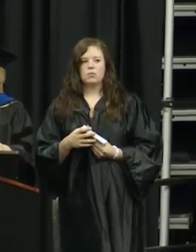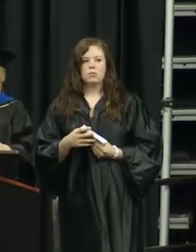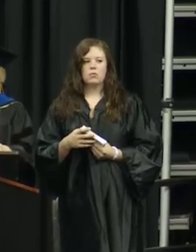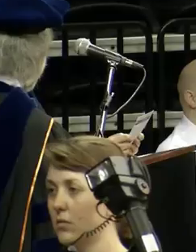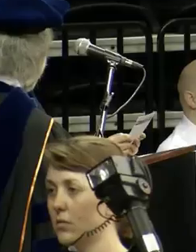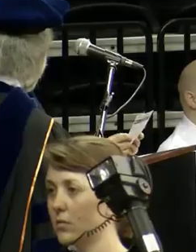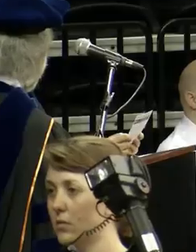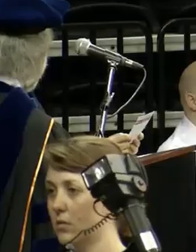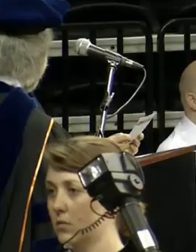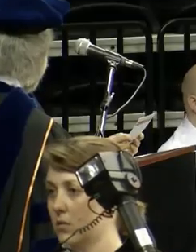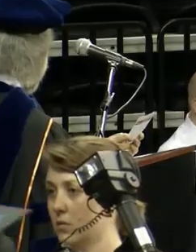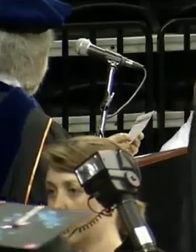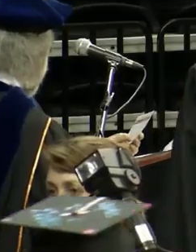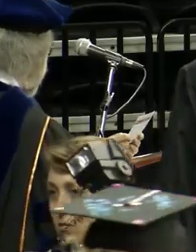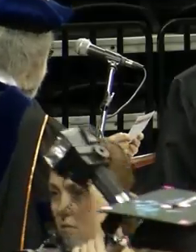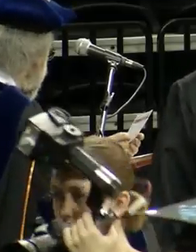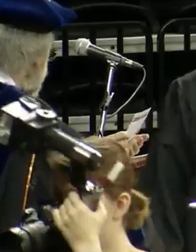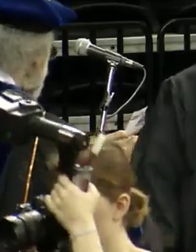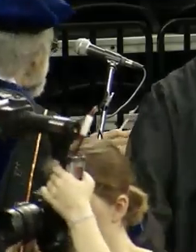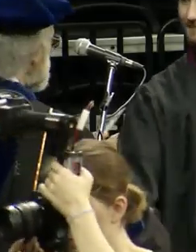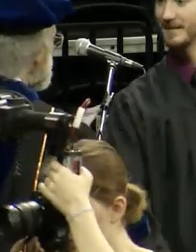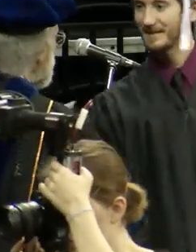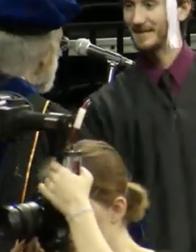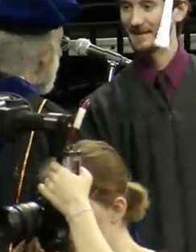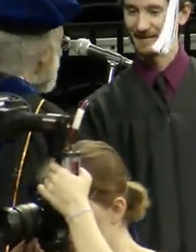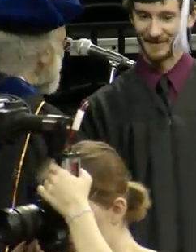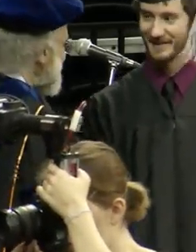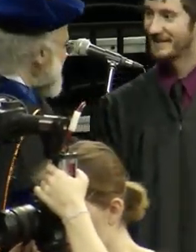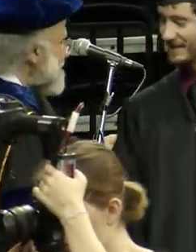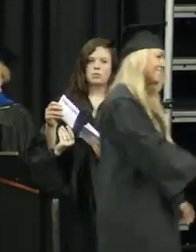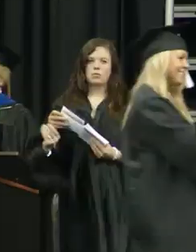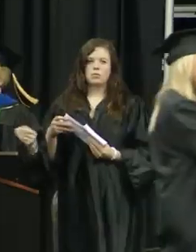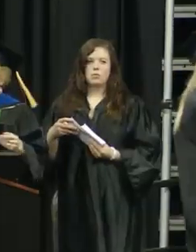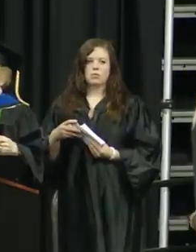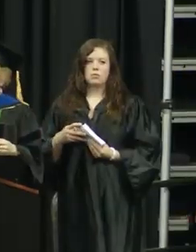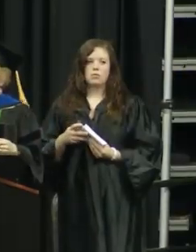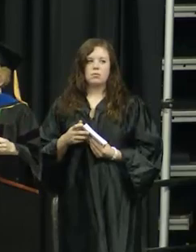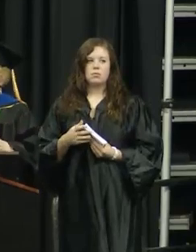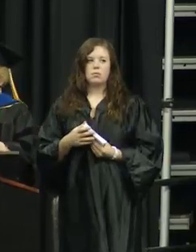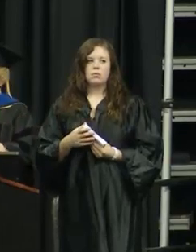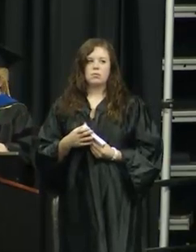Joshua Thompson. Darva Fomichev.